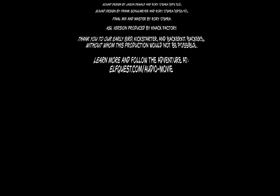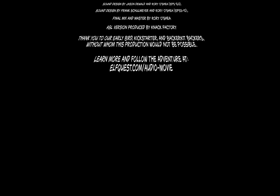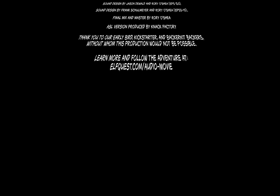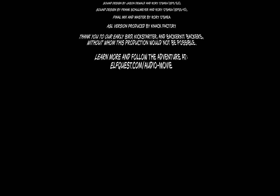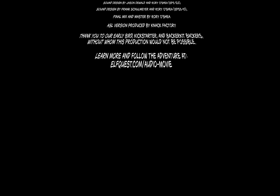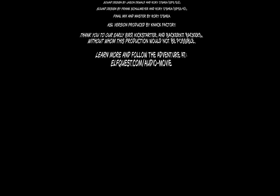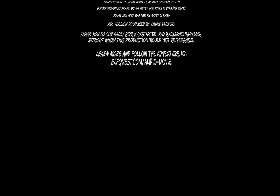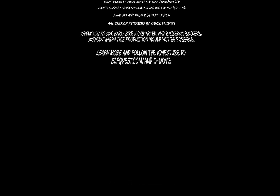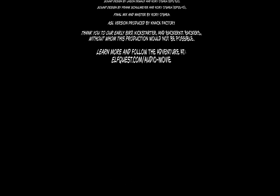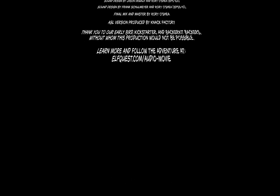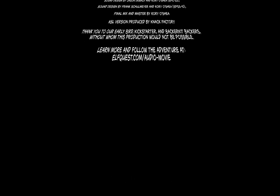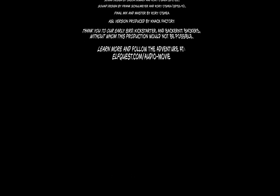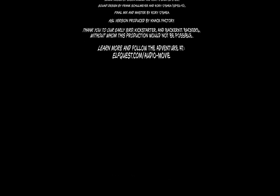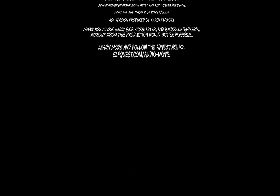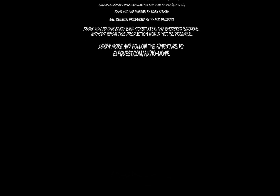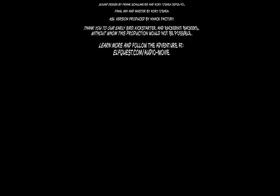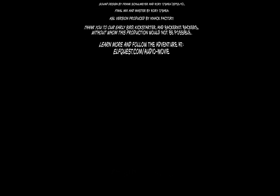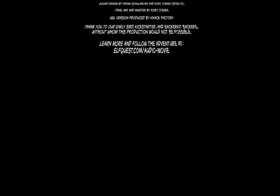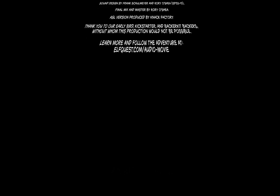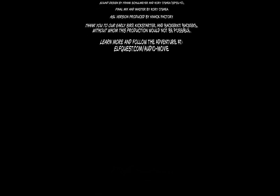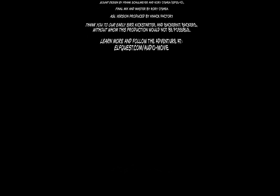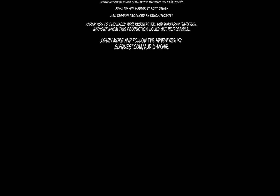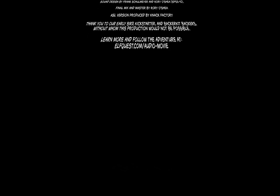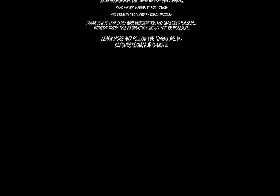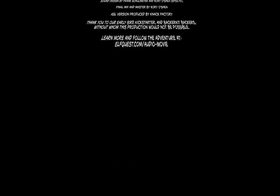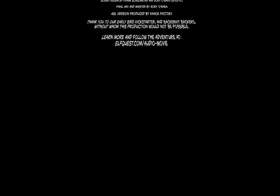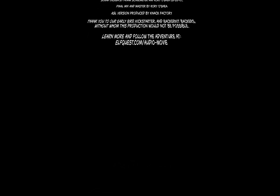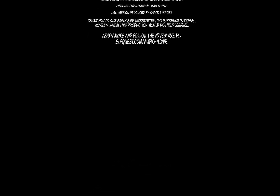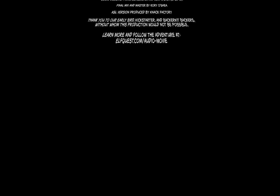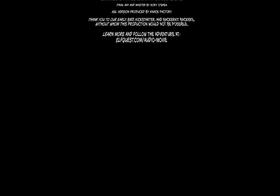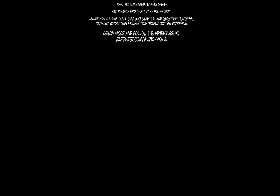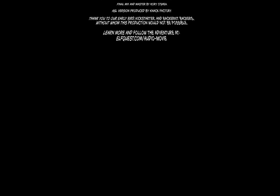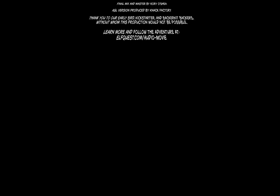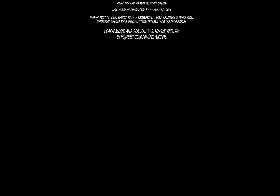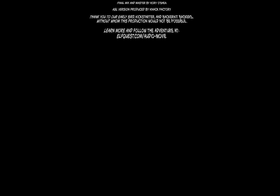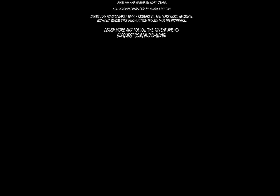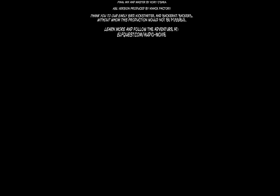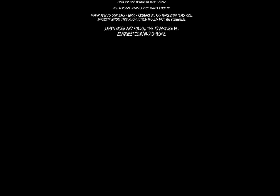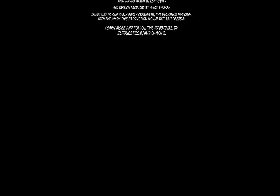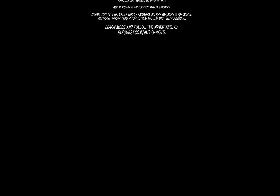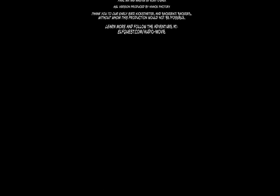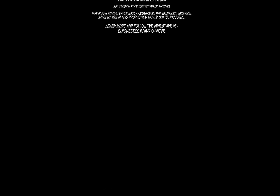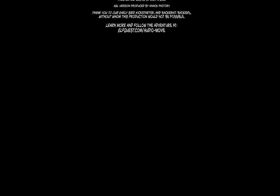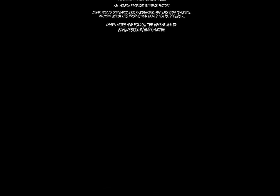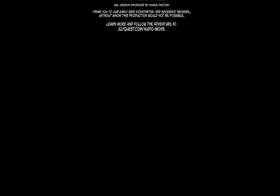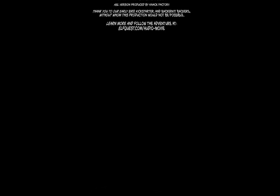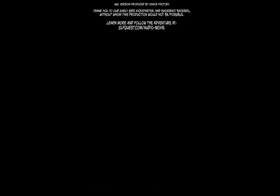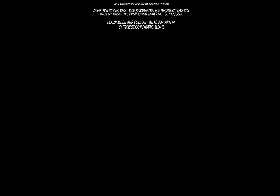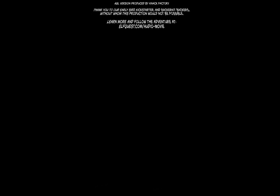production would not be possible. Thank you so much, everybody. Special thanks to Sandy Resnick for helping travelers find each other along the